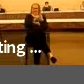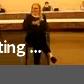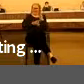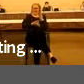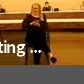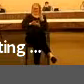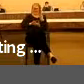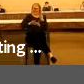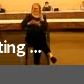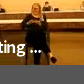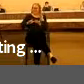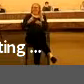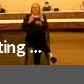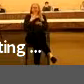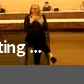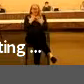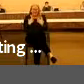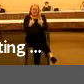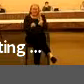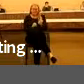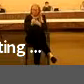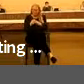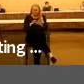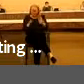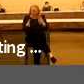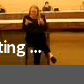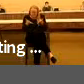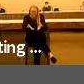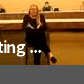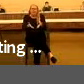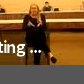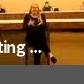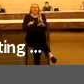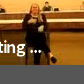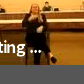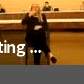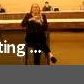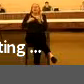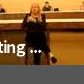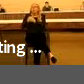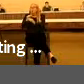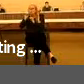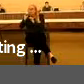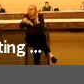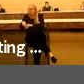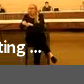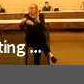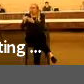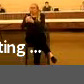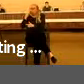existing vegetation, if it's in good health, is probably superior to new plantings and new trees for a number of